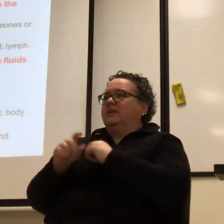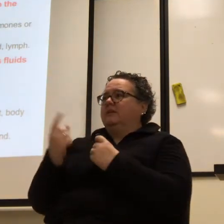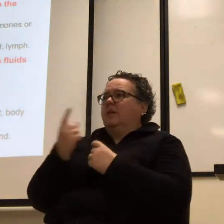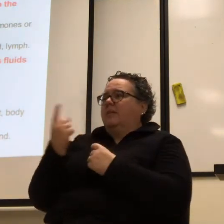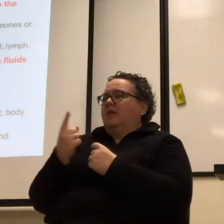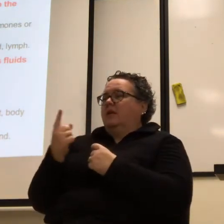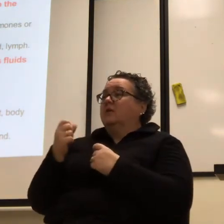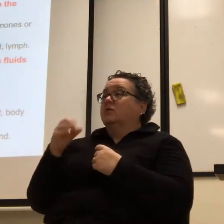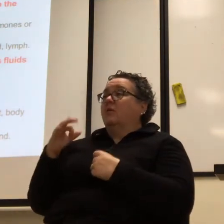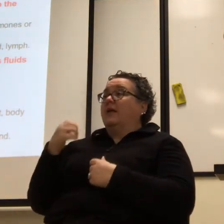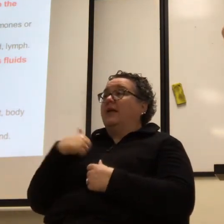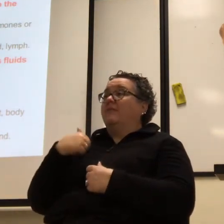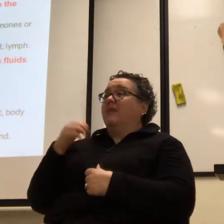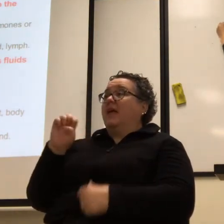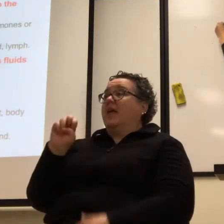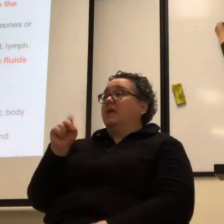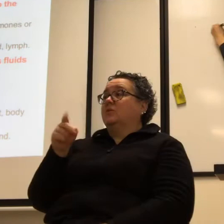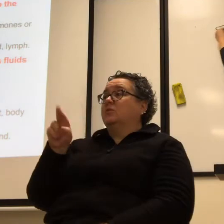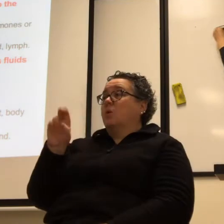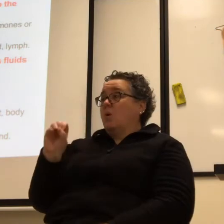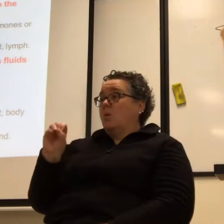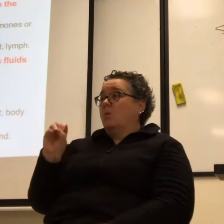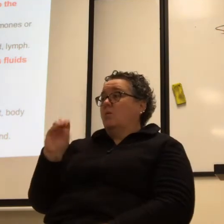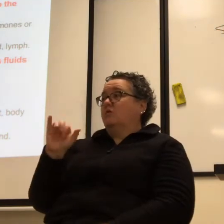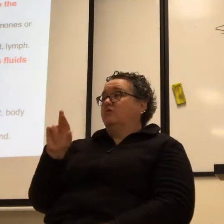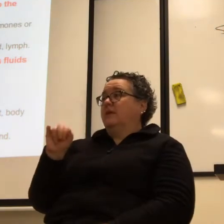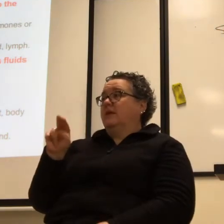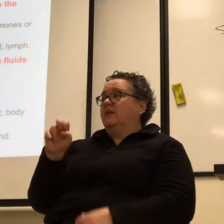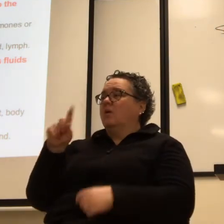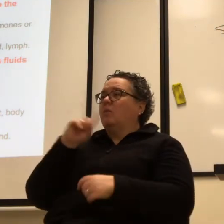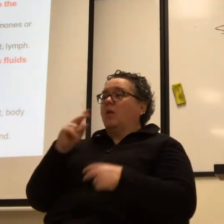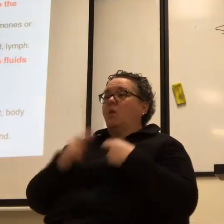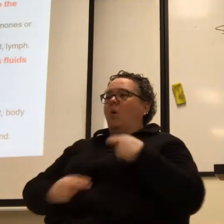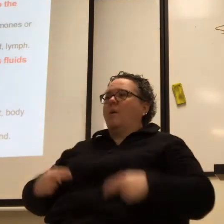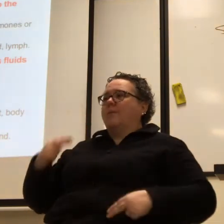gland, secrete hormones into the blood.